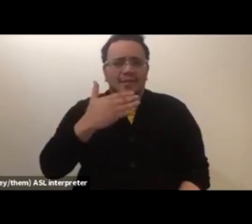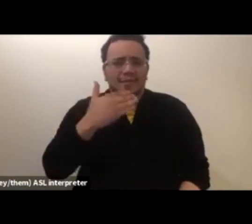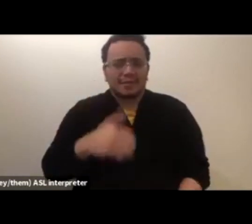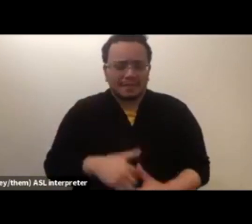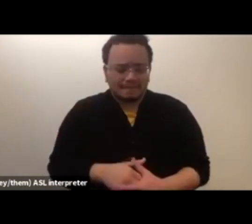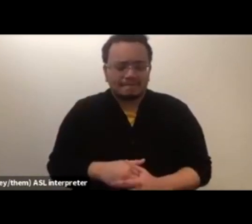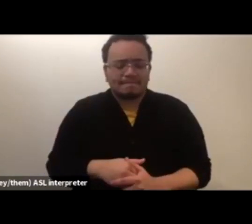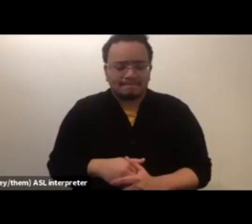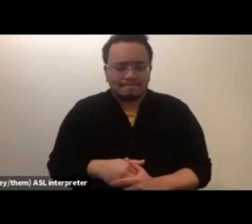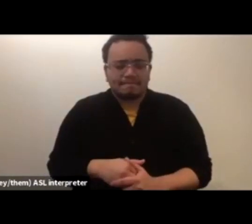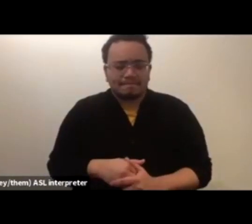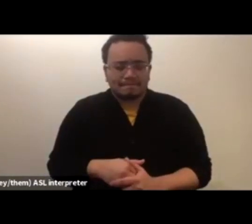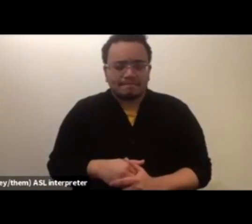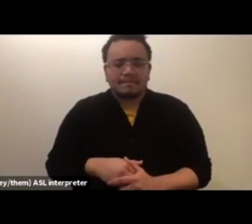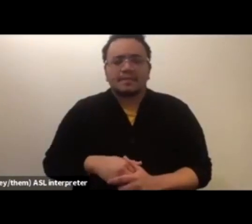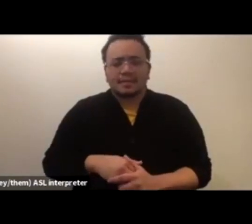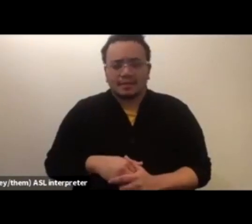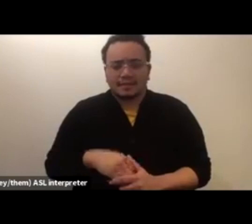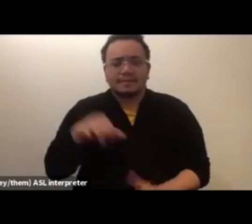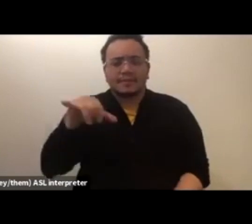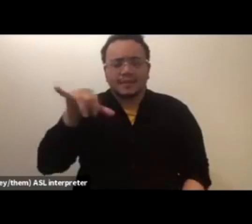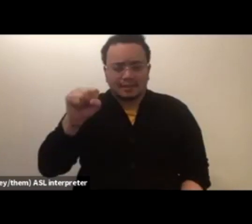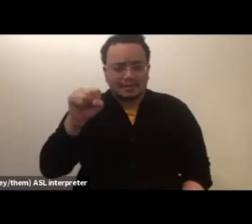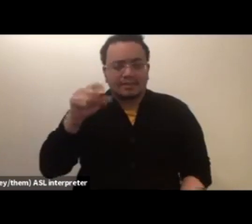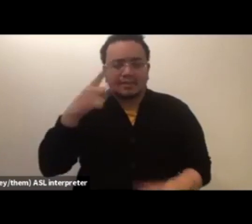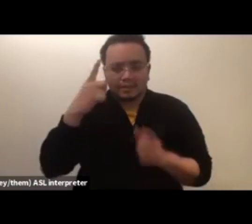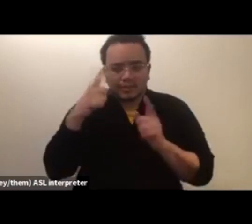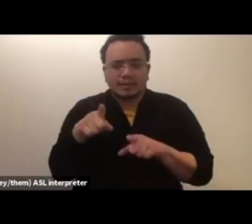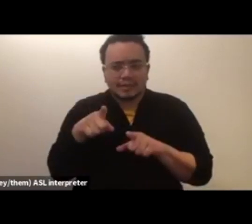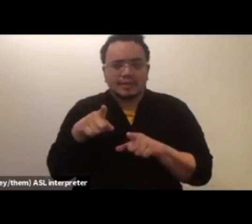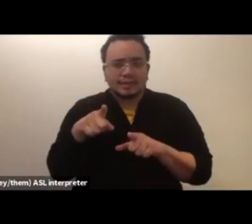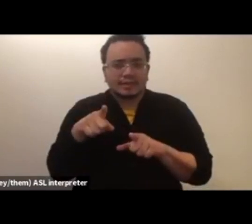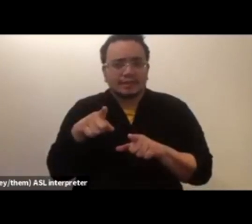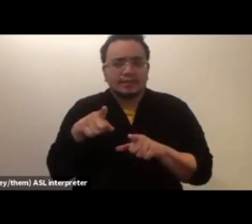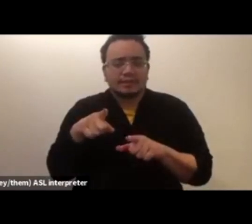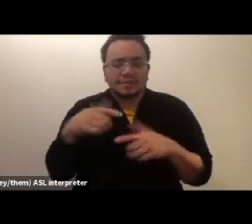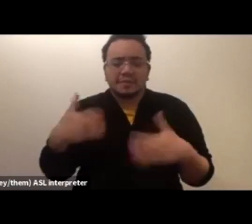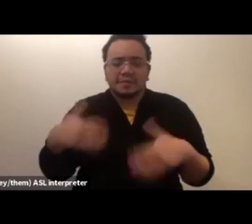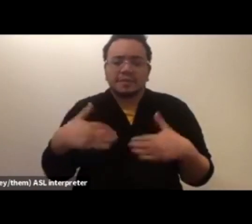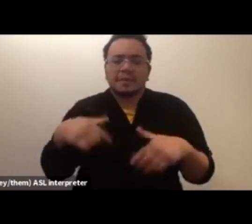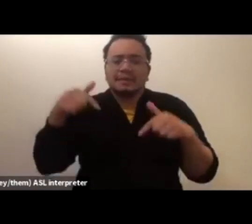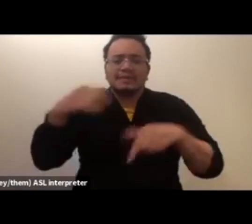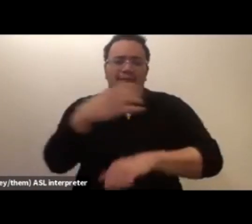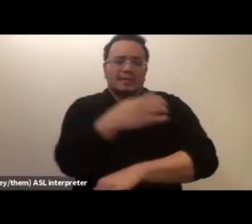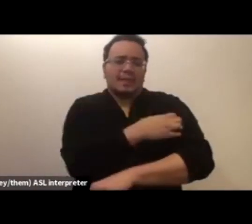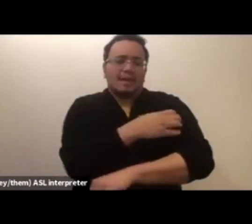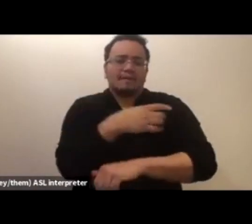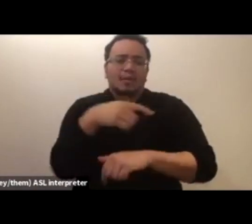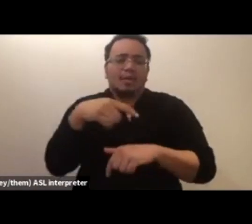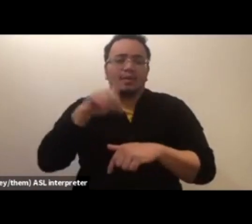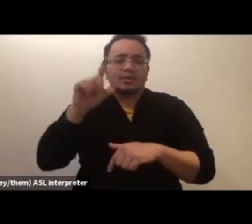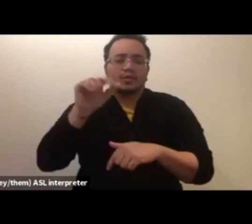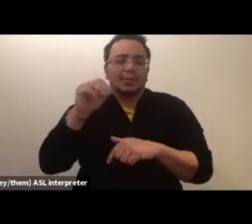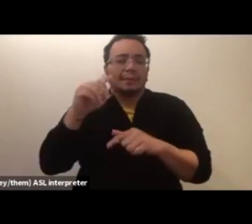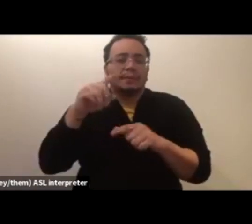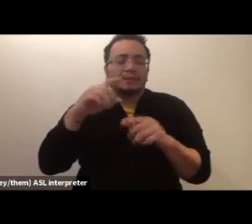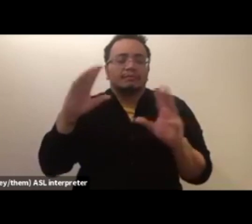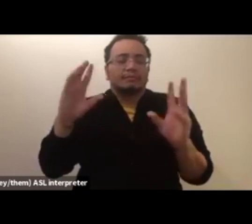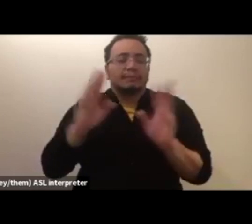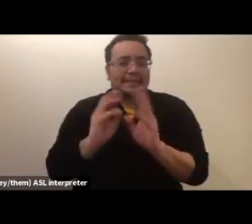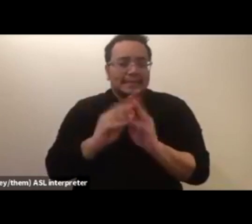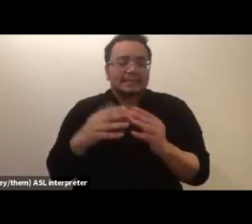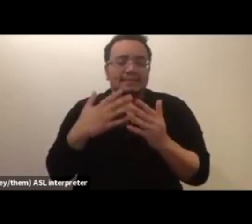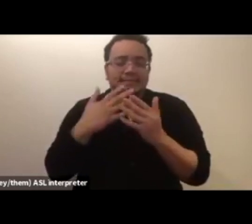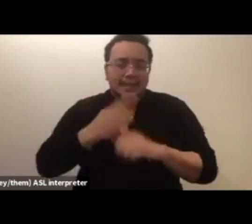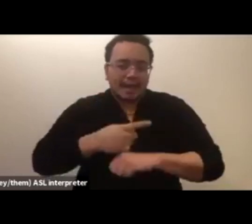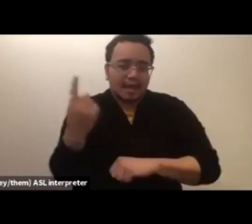You're right. Those sentiments are mine exactly. This has been a powerful call, a very powerful conversation, much needed.